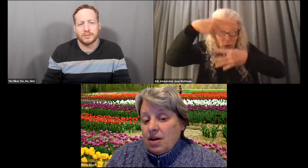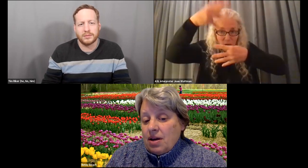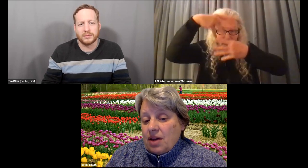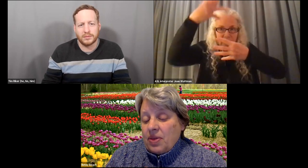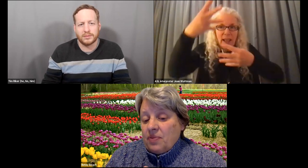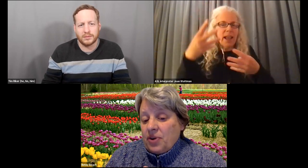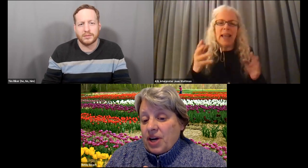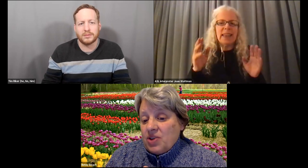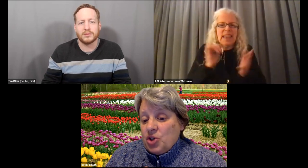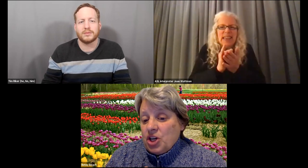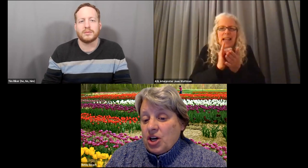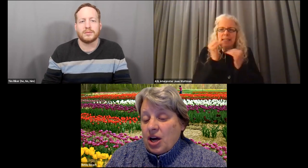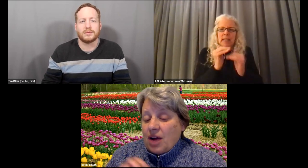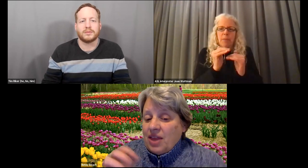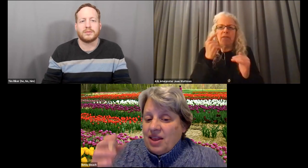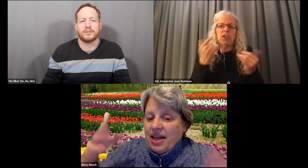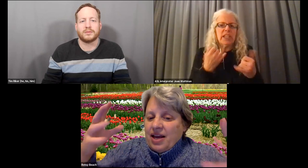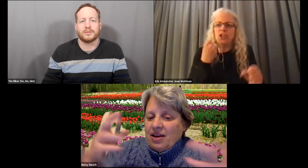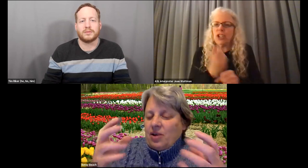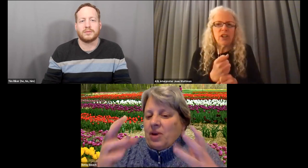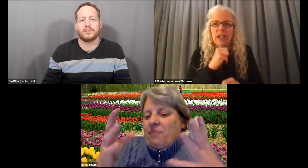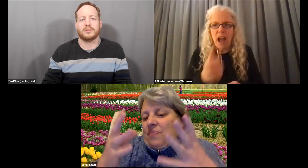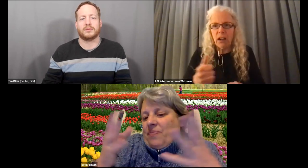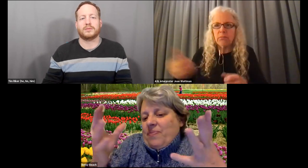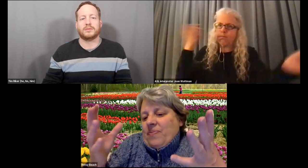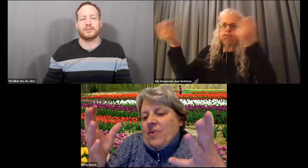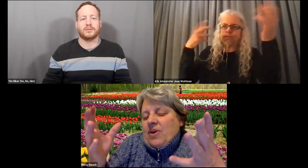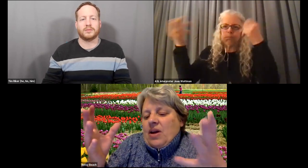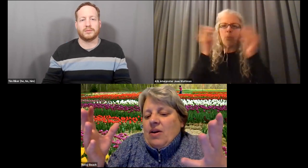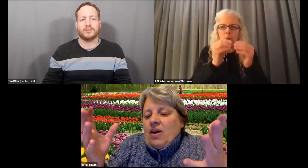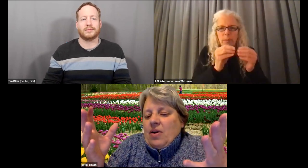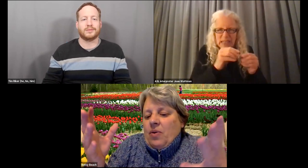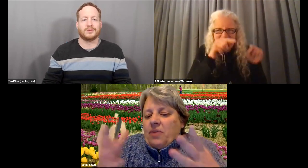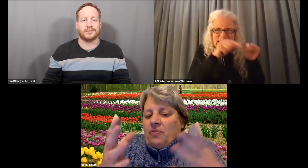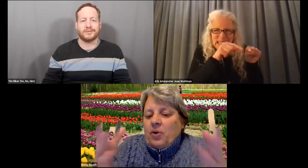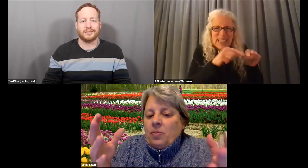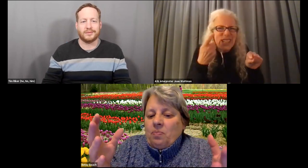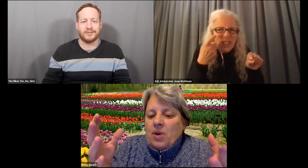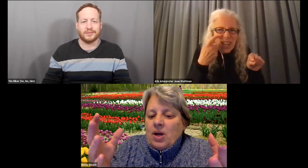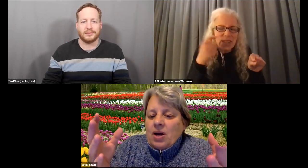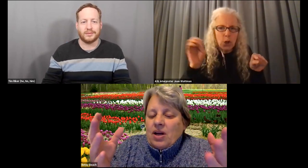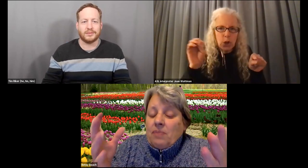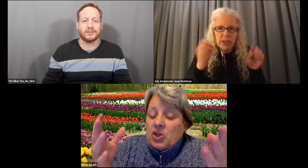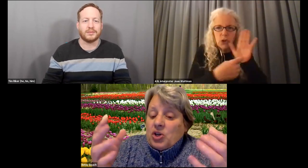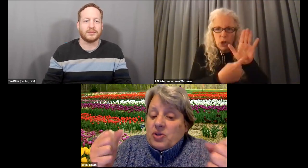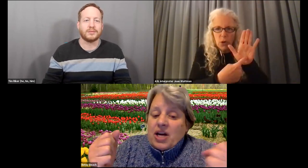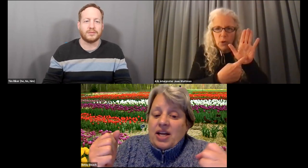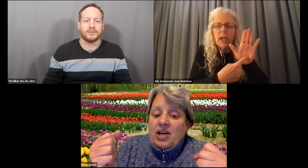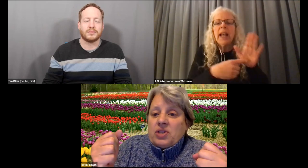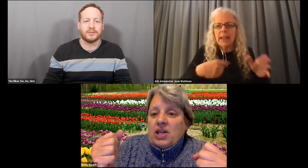I think for next year, I'd like, you know, we have quite a few commissioners not here tonight.